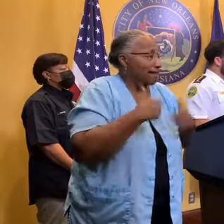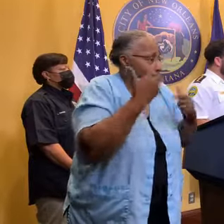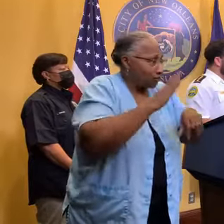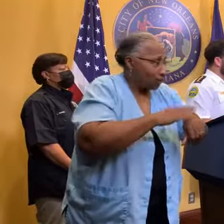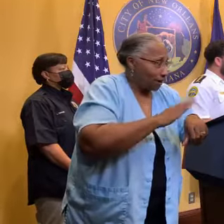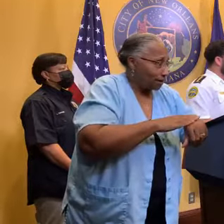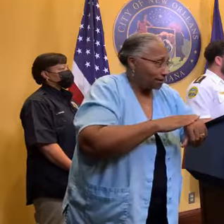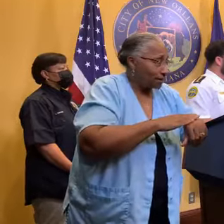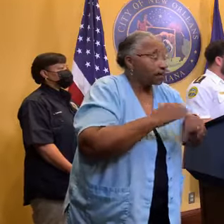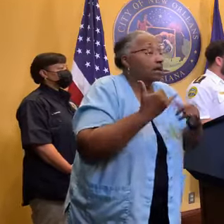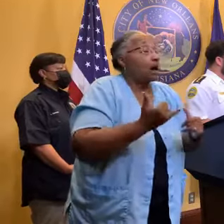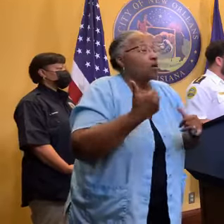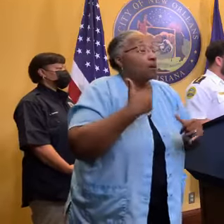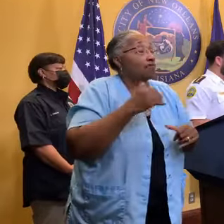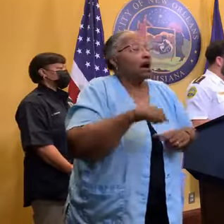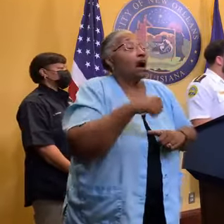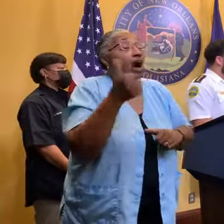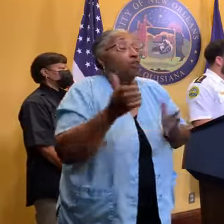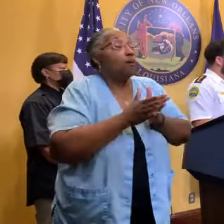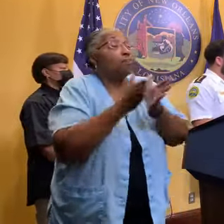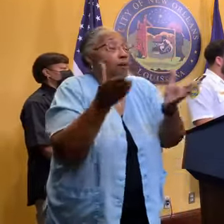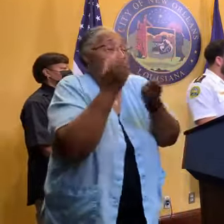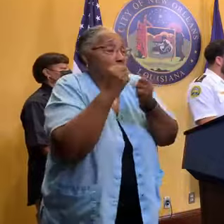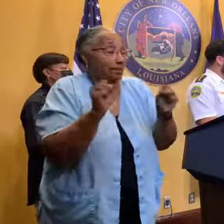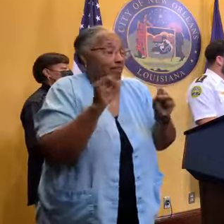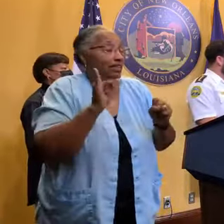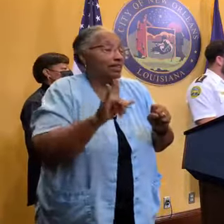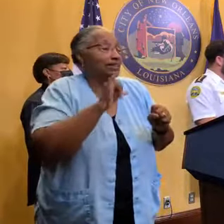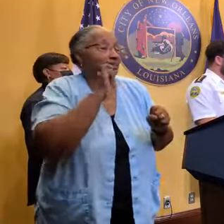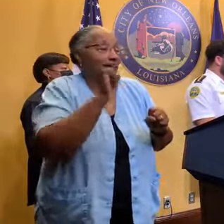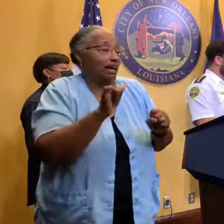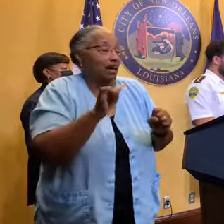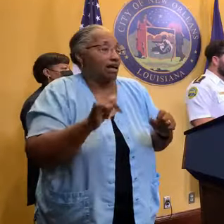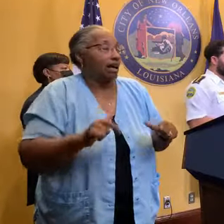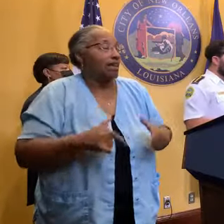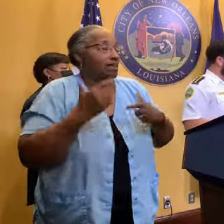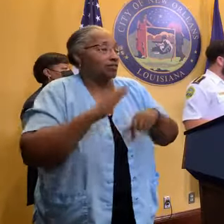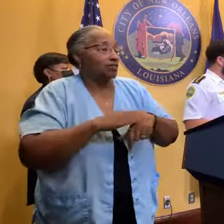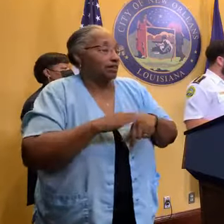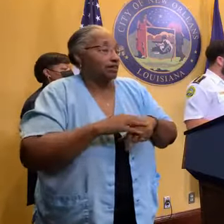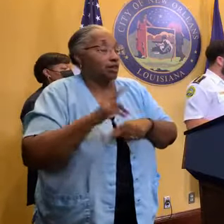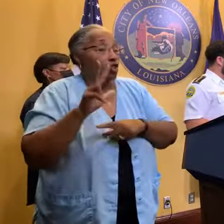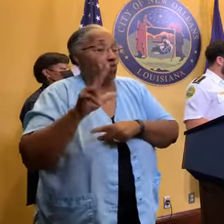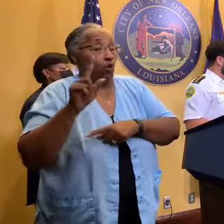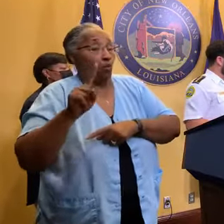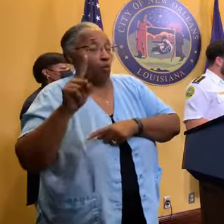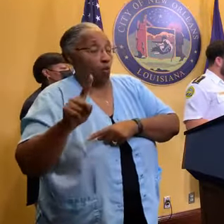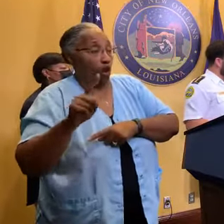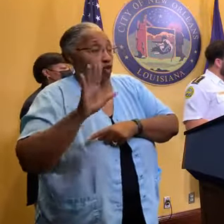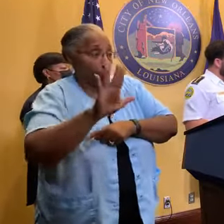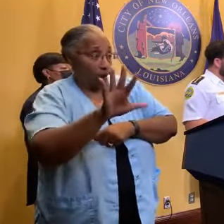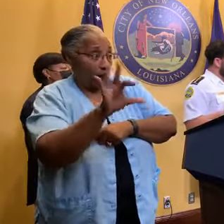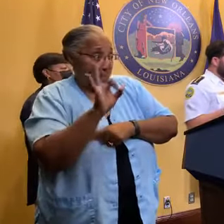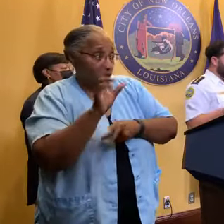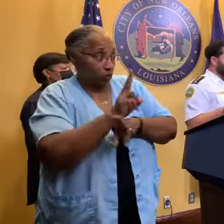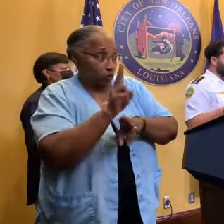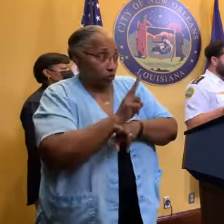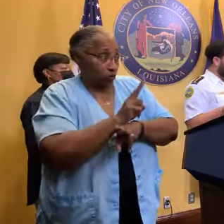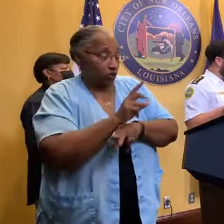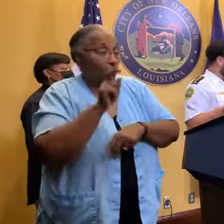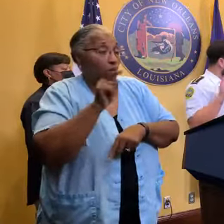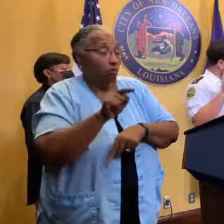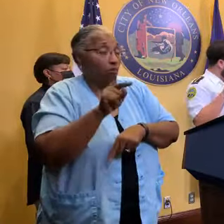Now, we do have other public safety incidents that are not licensed sirens emergencies, and 311 can be your option for that as well. Just press 1